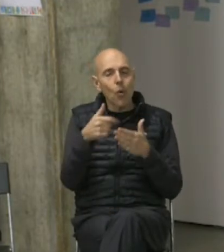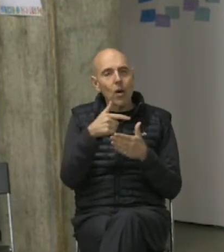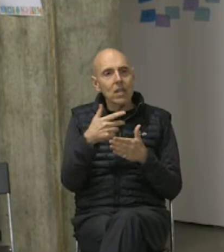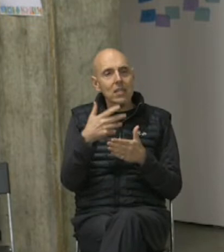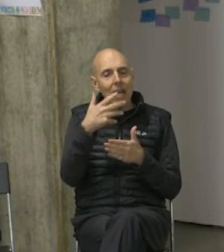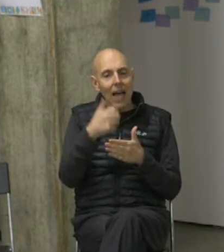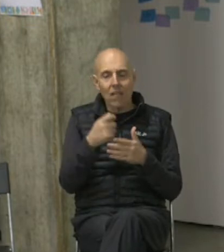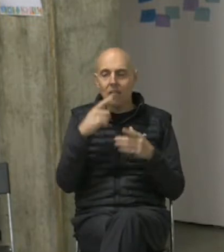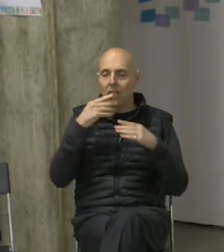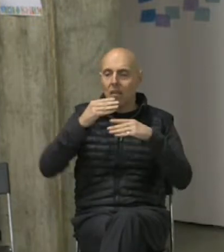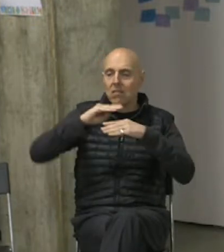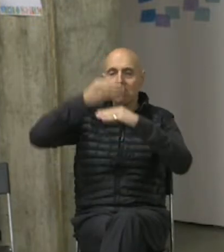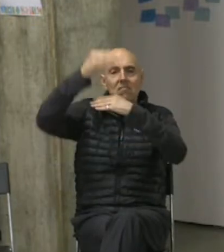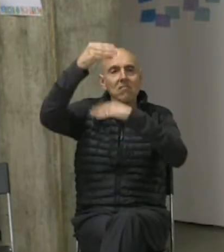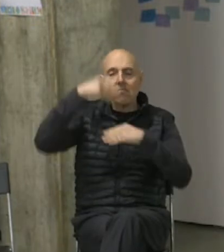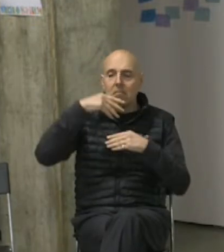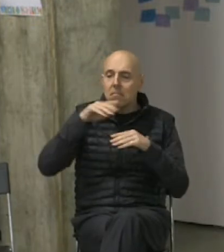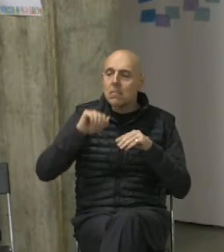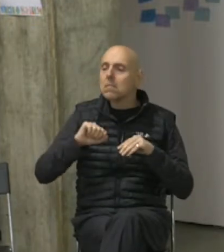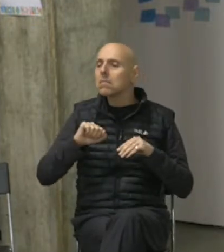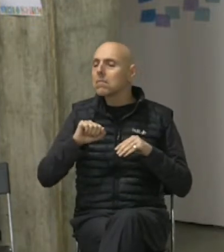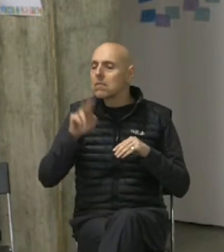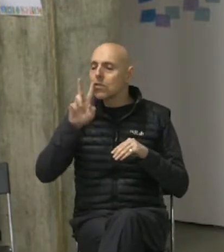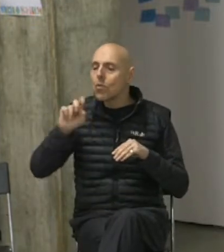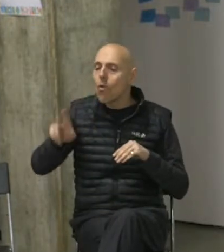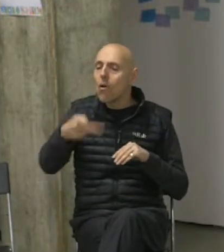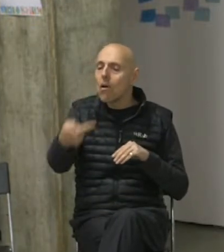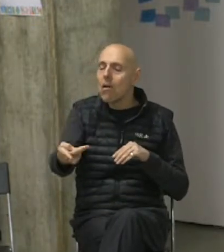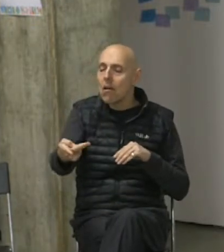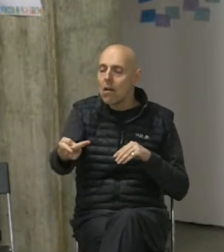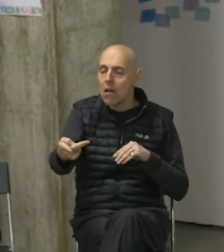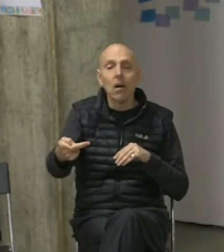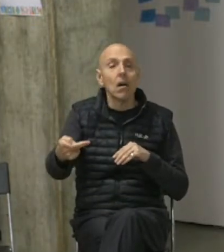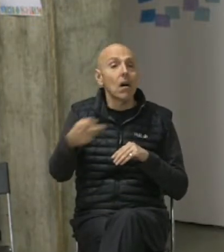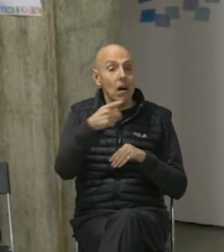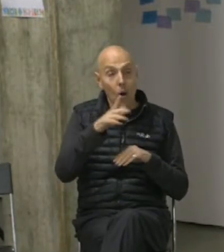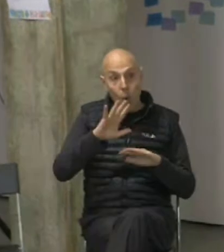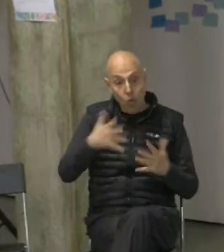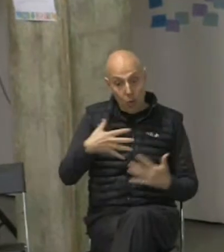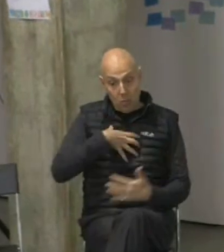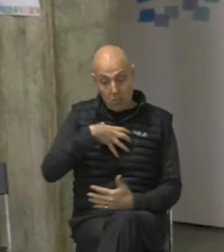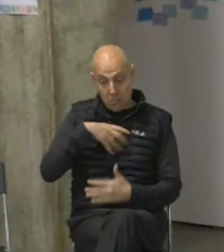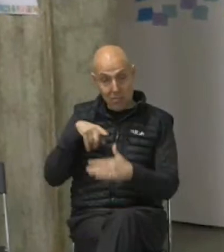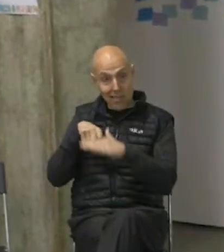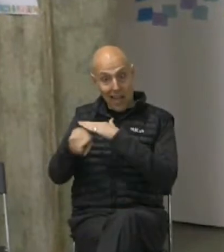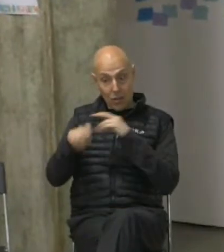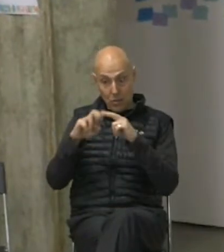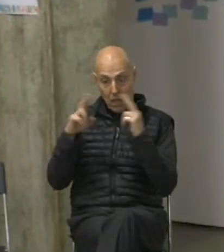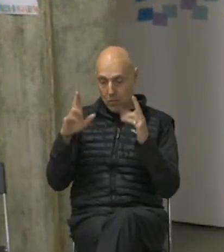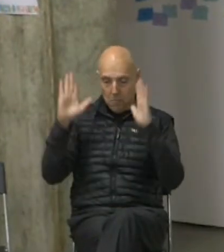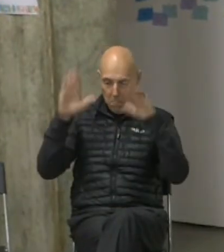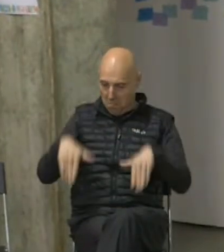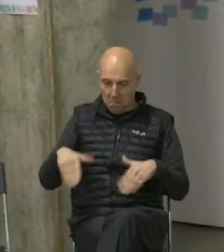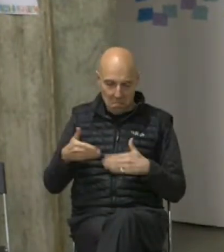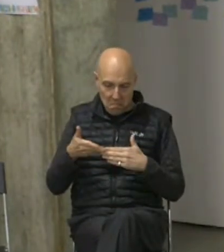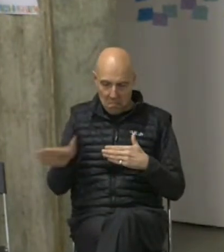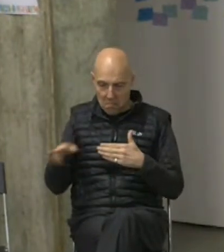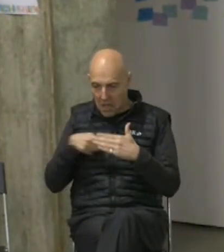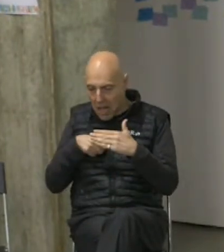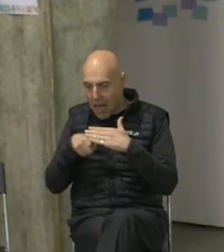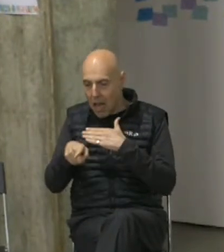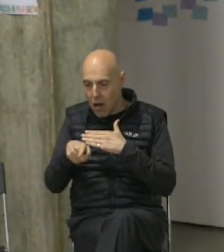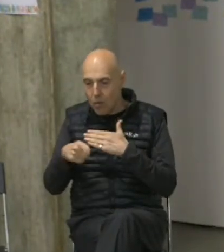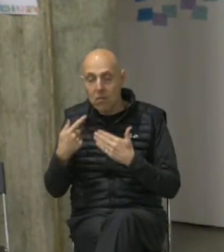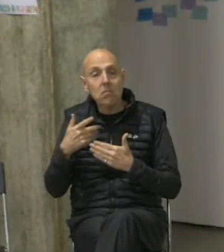blinds open so she could see the moment that he collapsed. And she immediately, despite her agoraphobia, rushed out into the street and